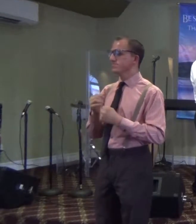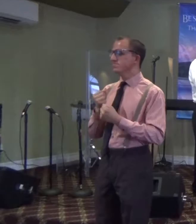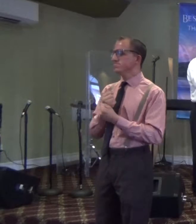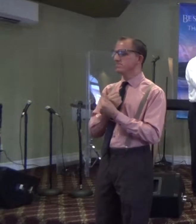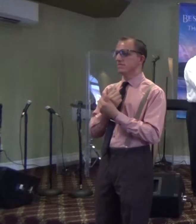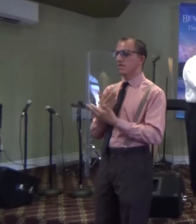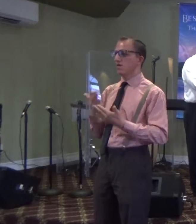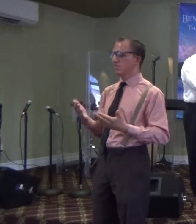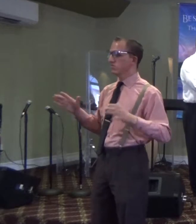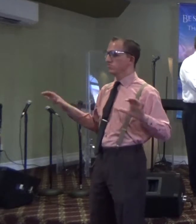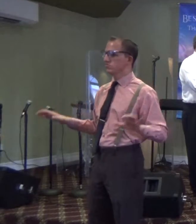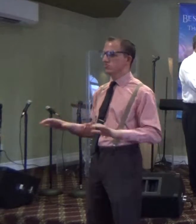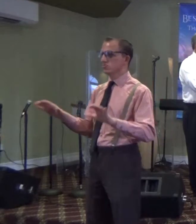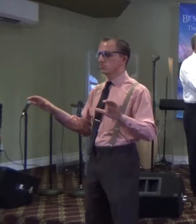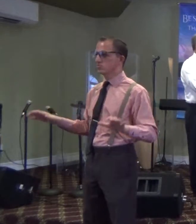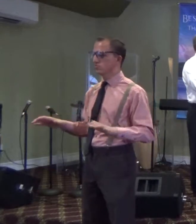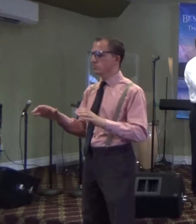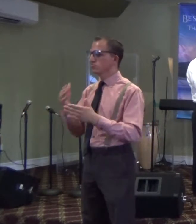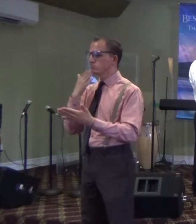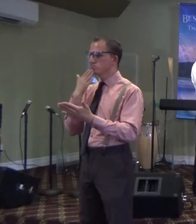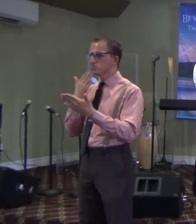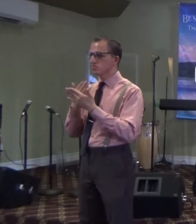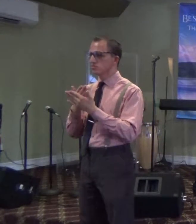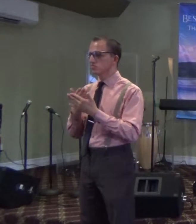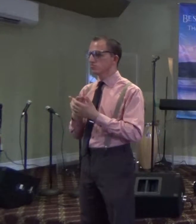las cosas, all things,